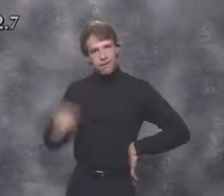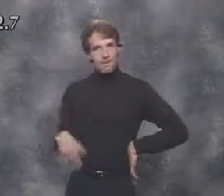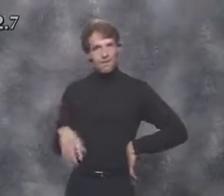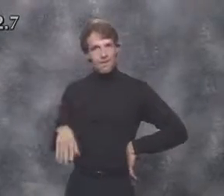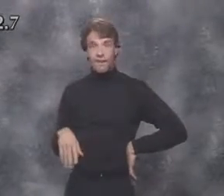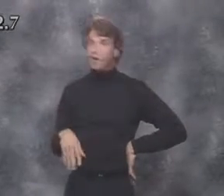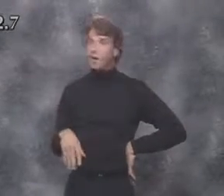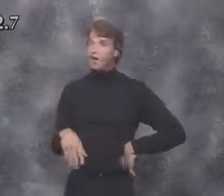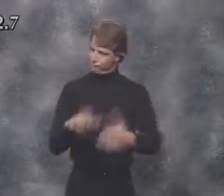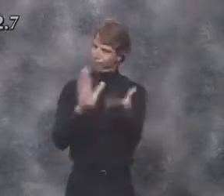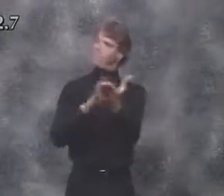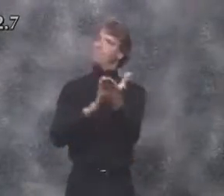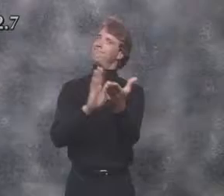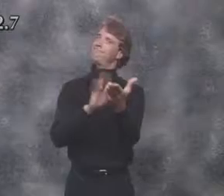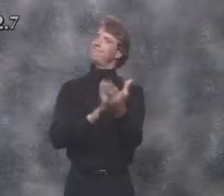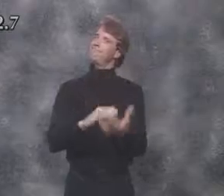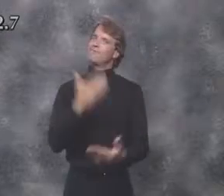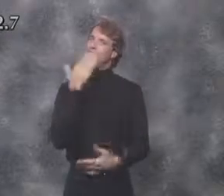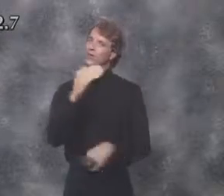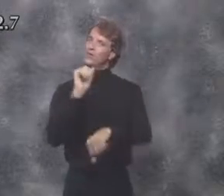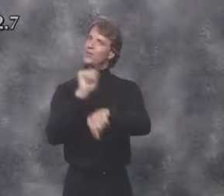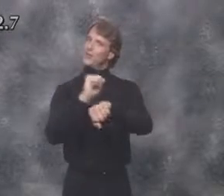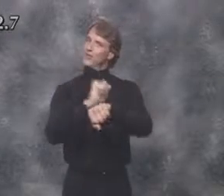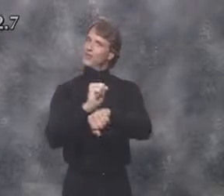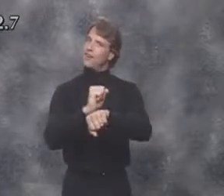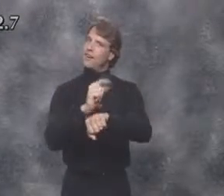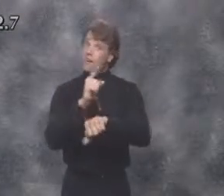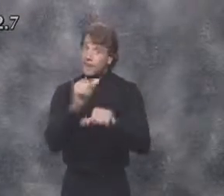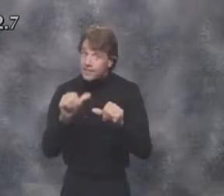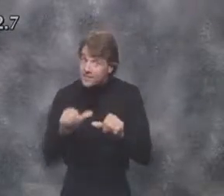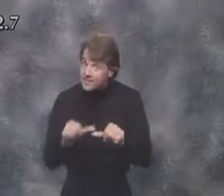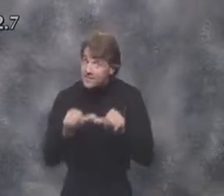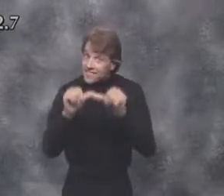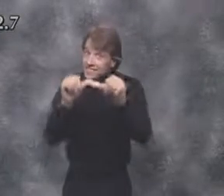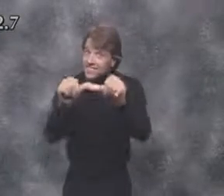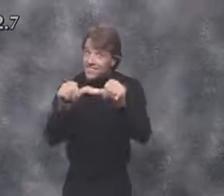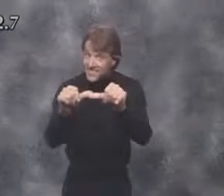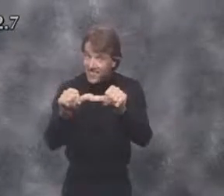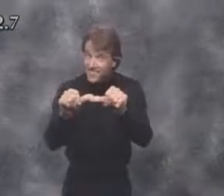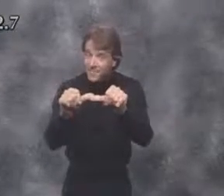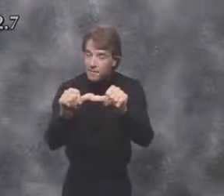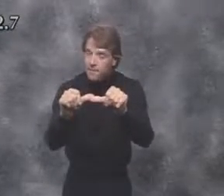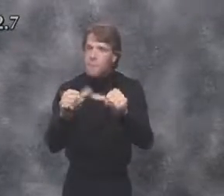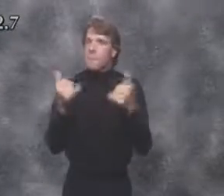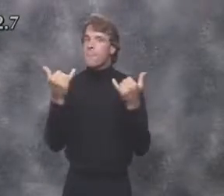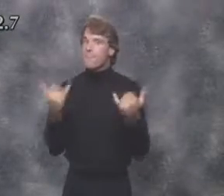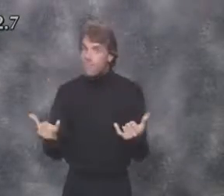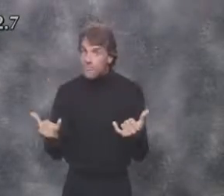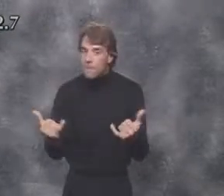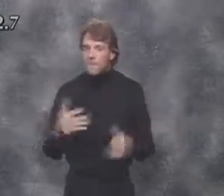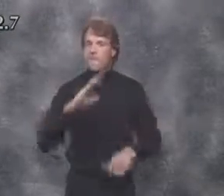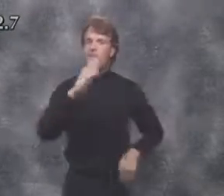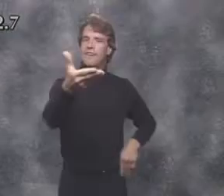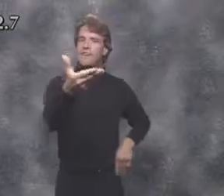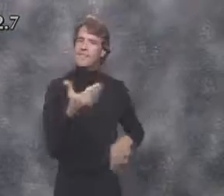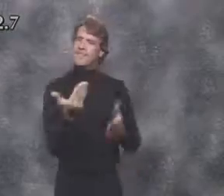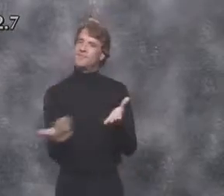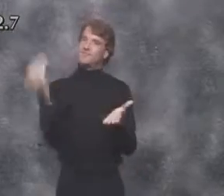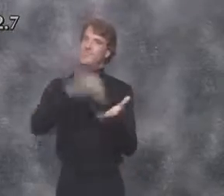course lesson. That's good for you. Good work. Keep it up, remember. Now, I